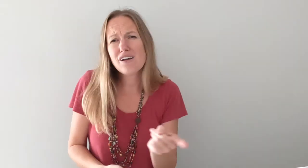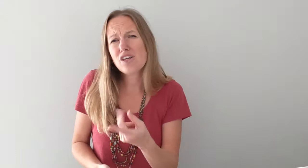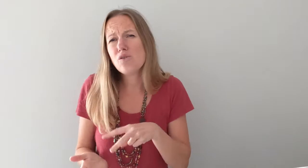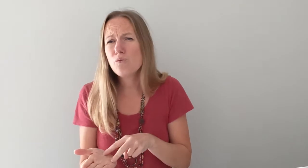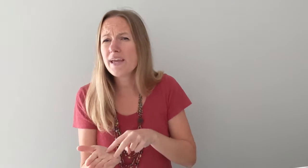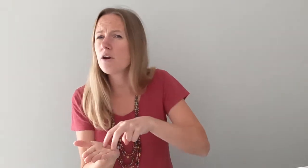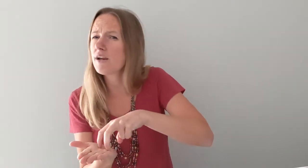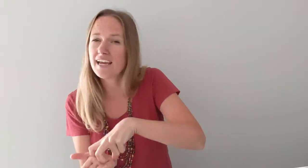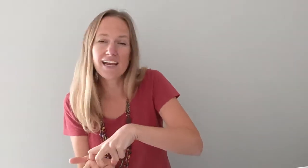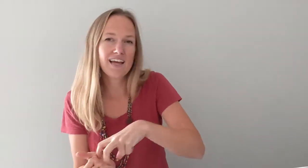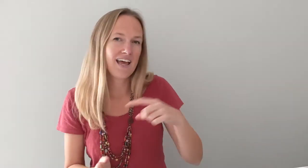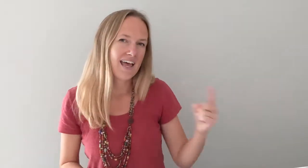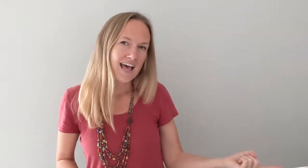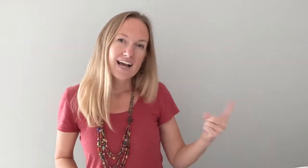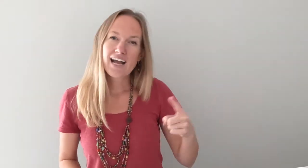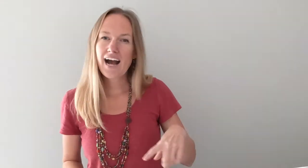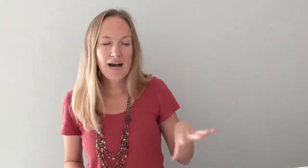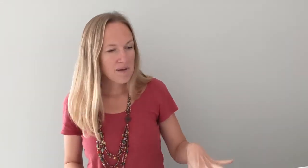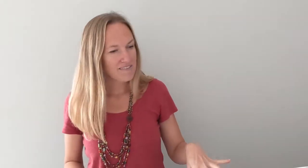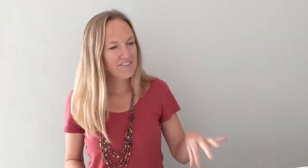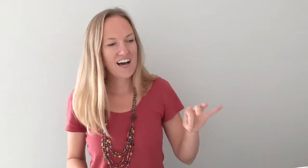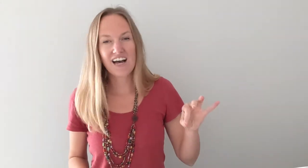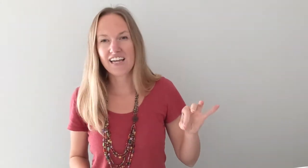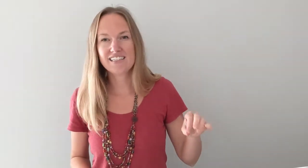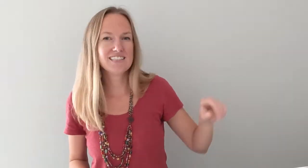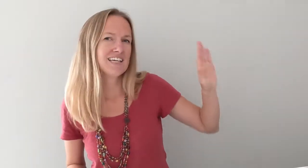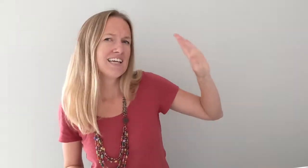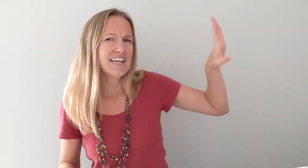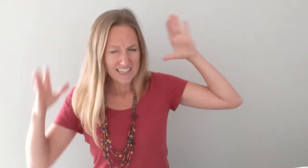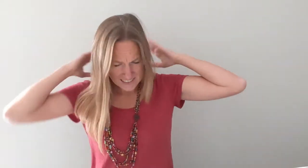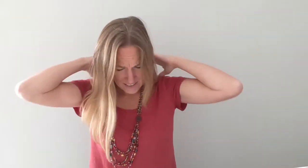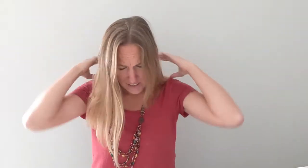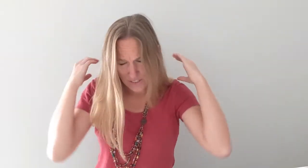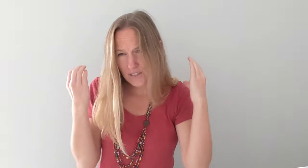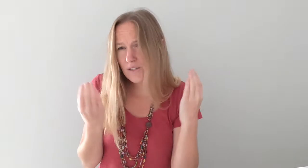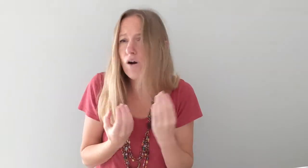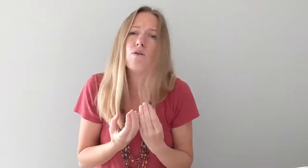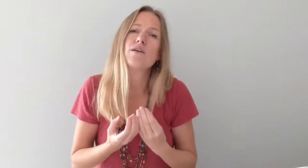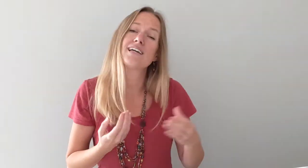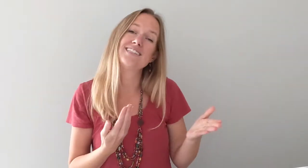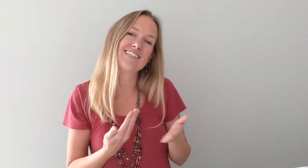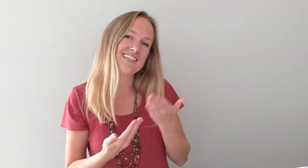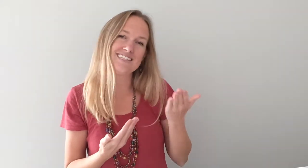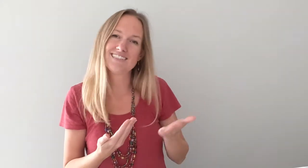you weary, come and find, his yoke is